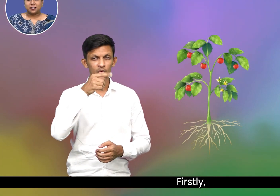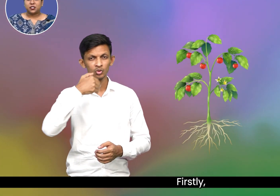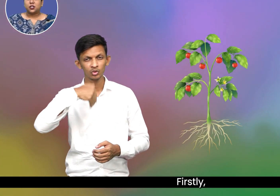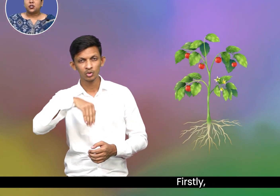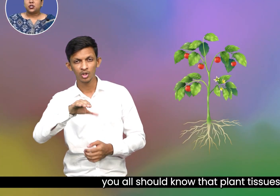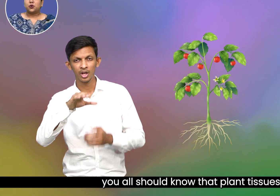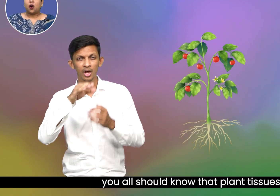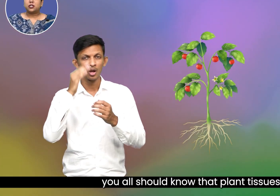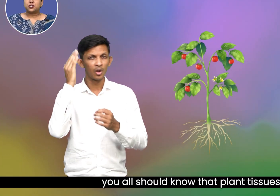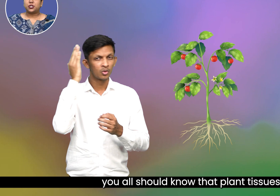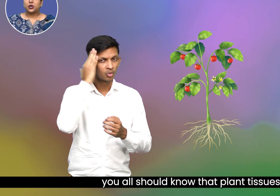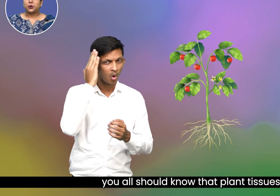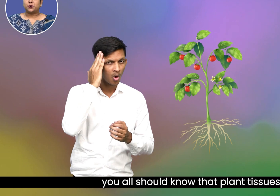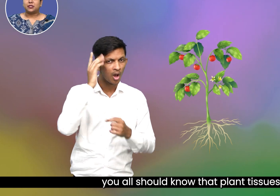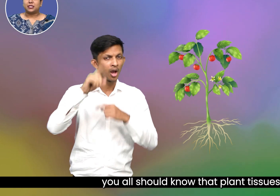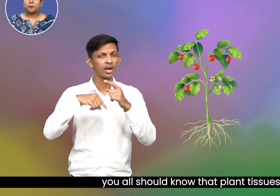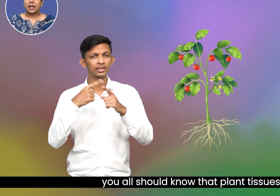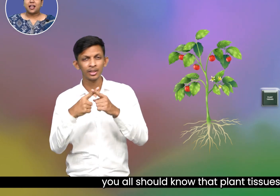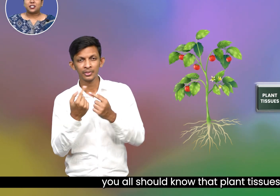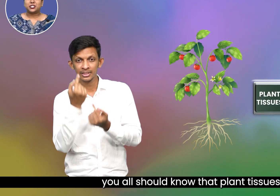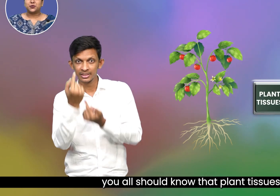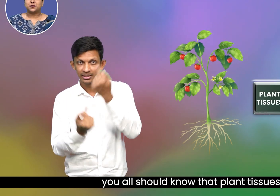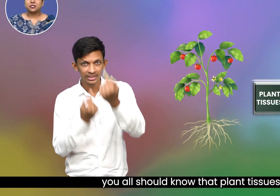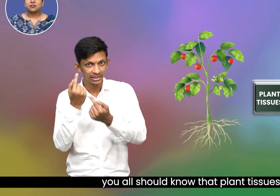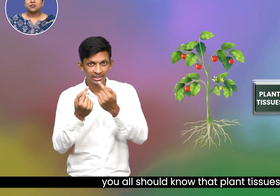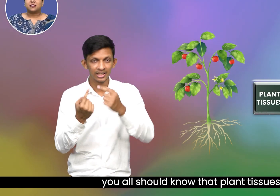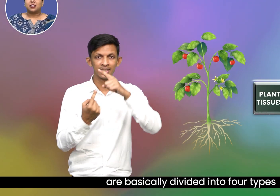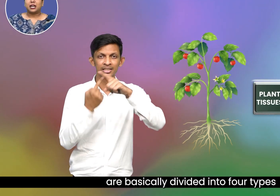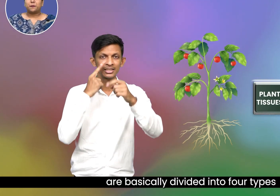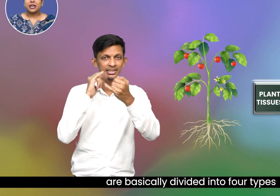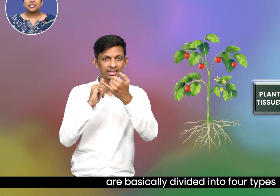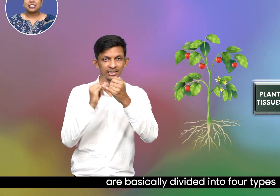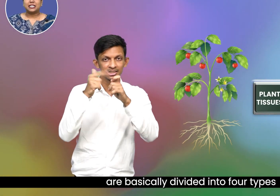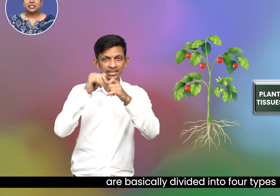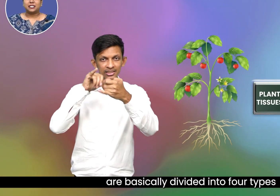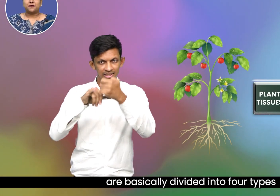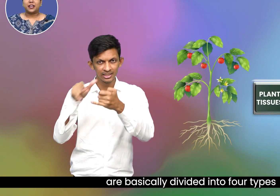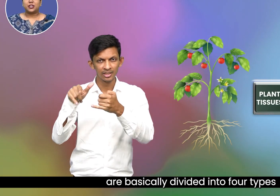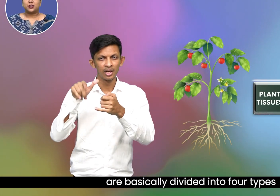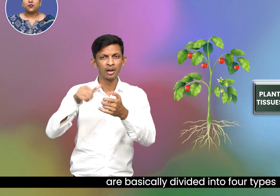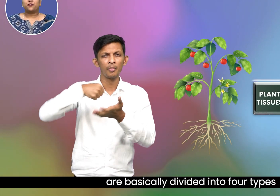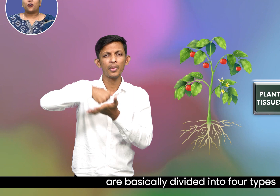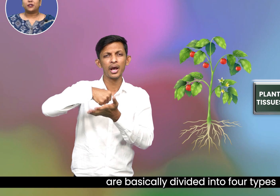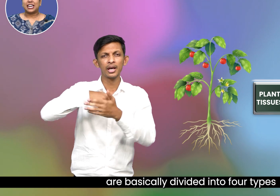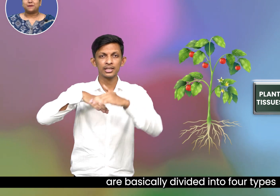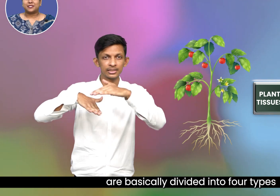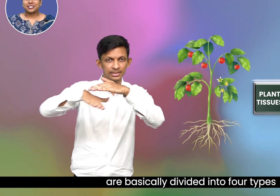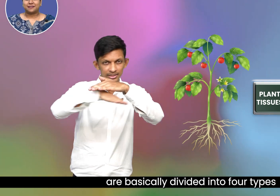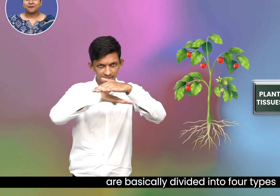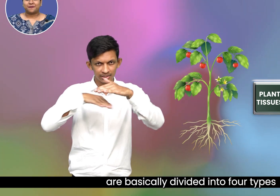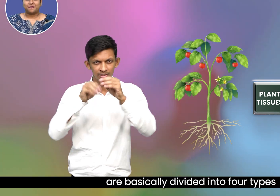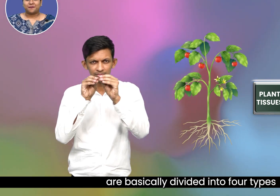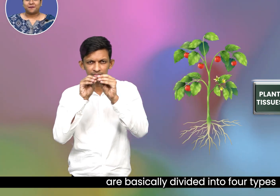Firstly, you all should know that plant tissues are basically divided into 4